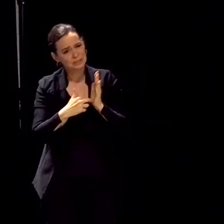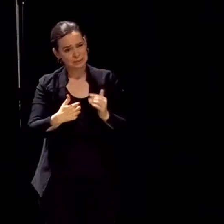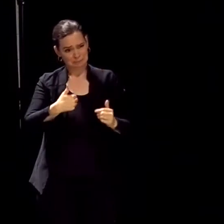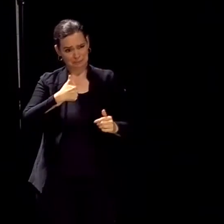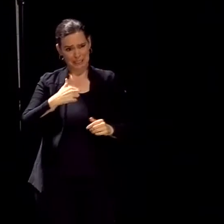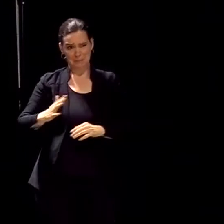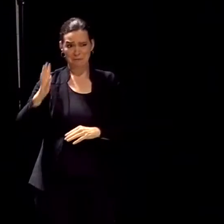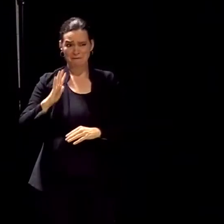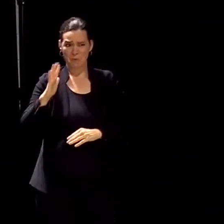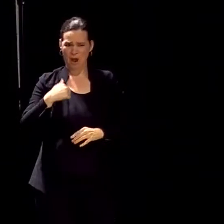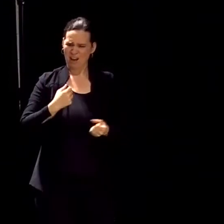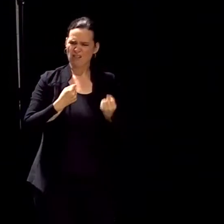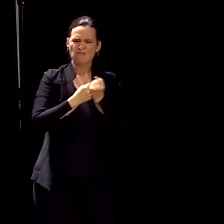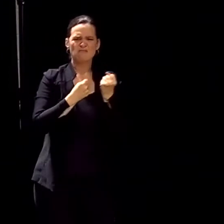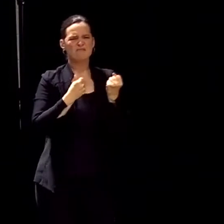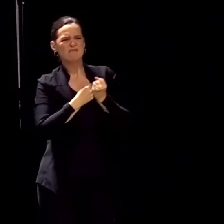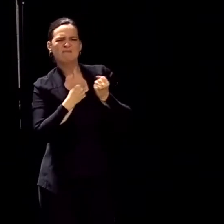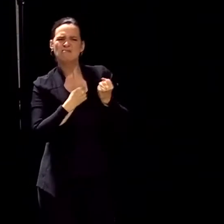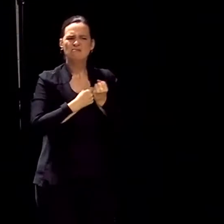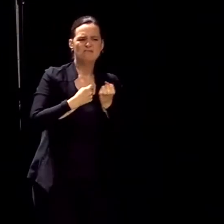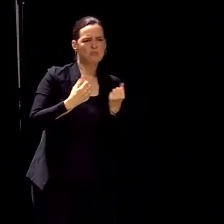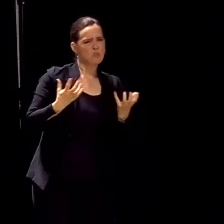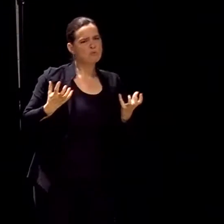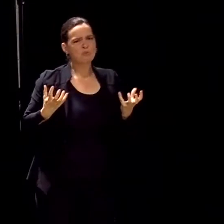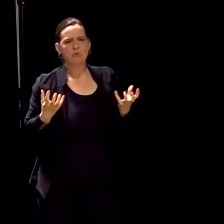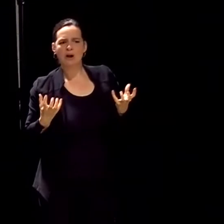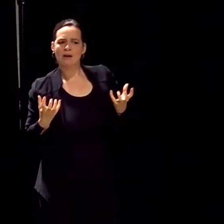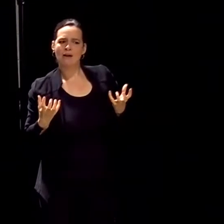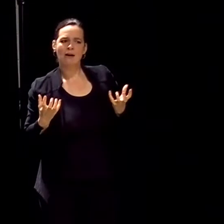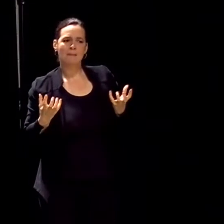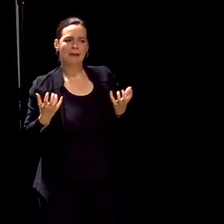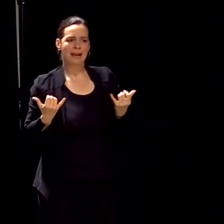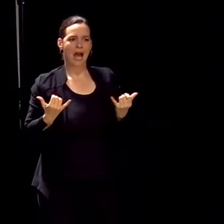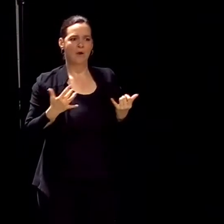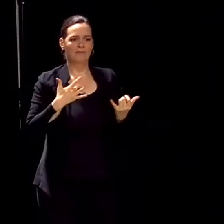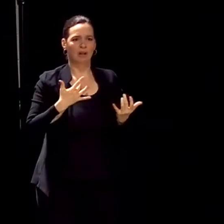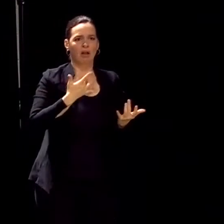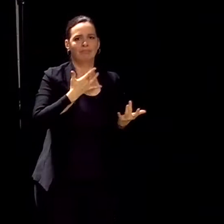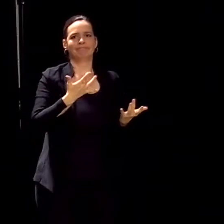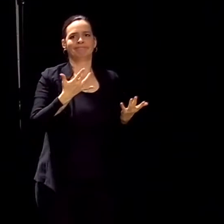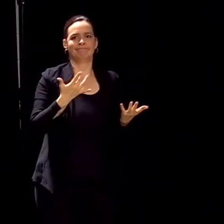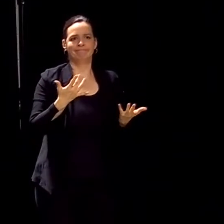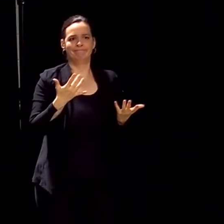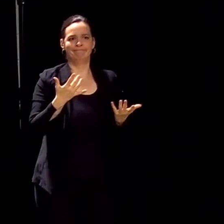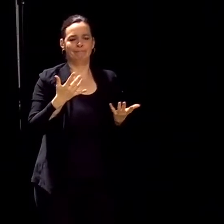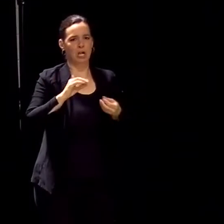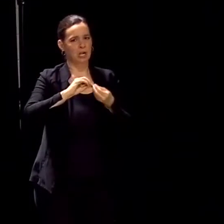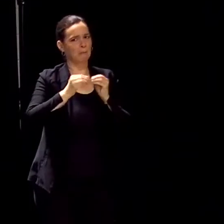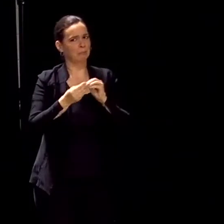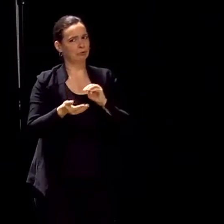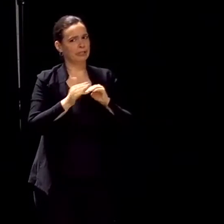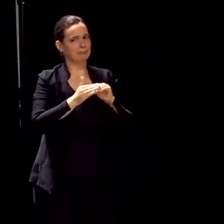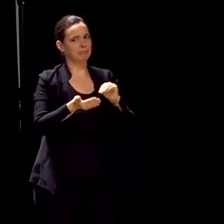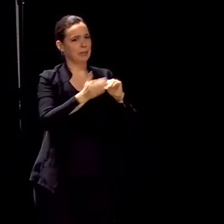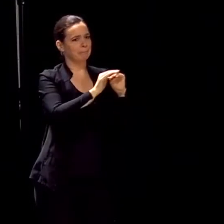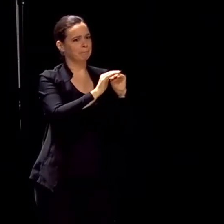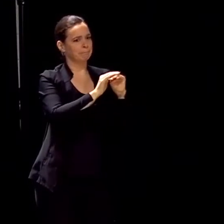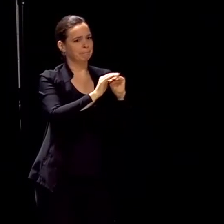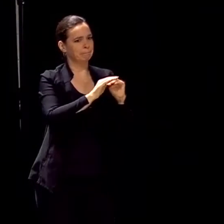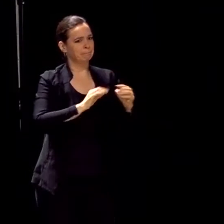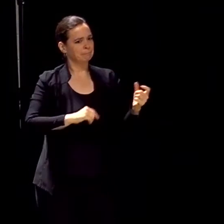more, 90 days ago. Did the county have to fine anybody over this week? Fines were given out, yeah. I